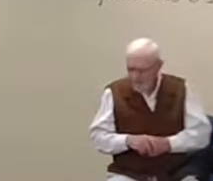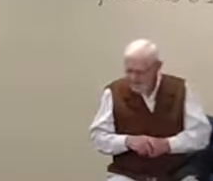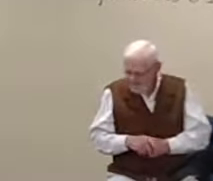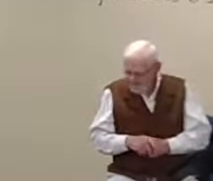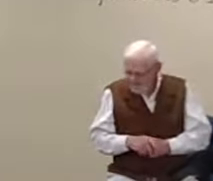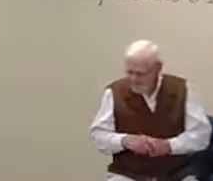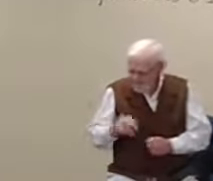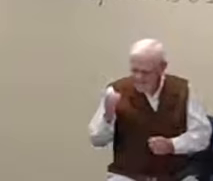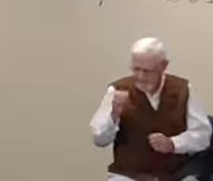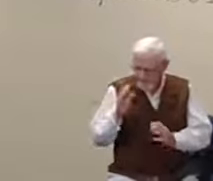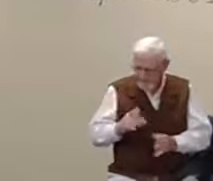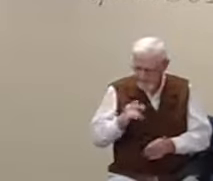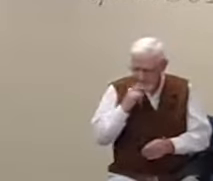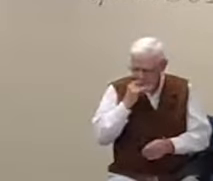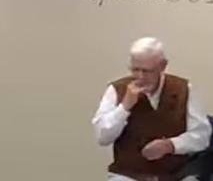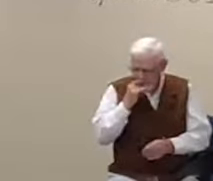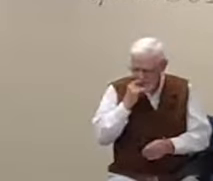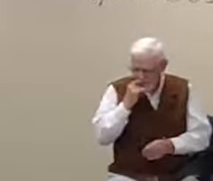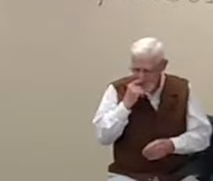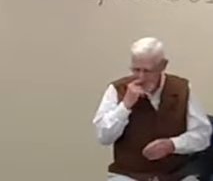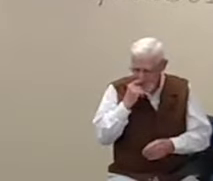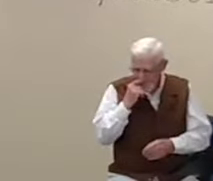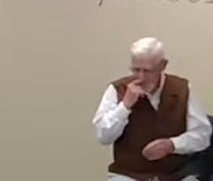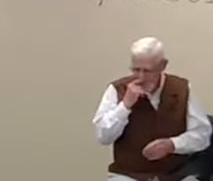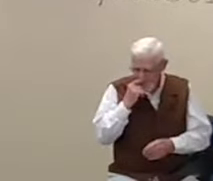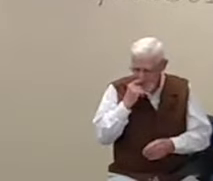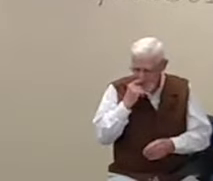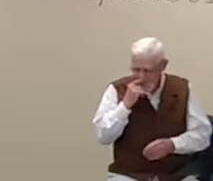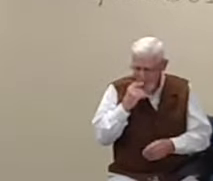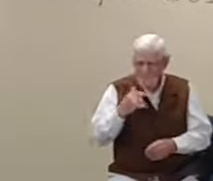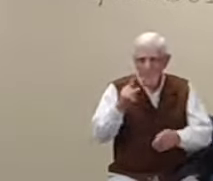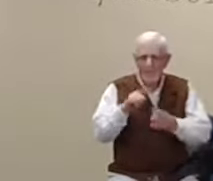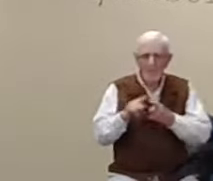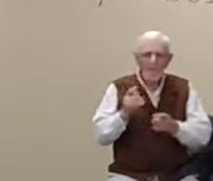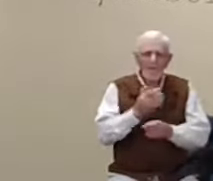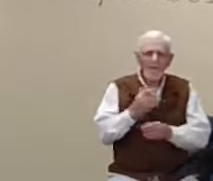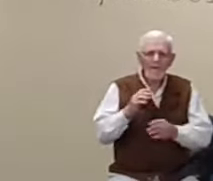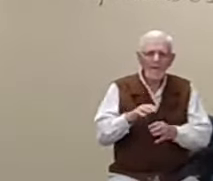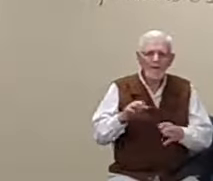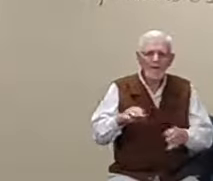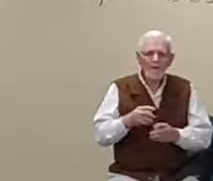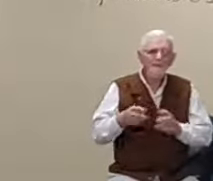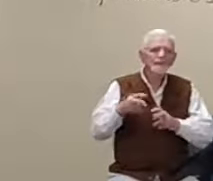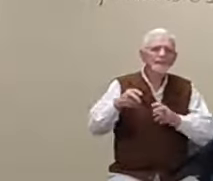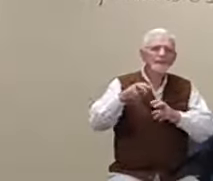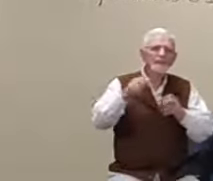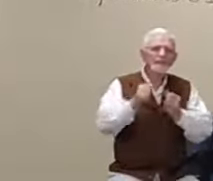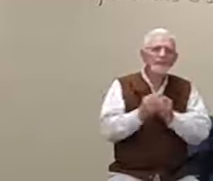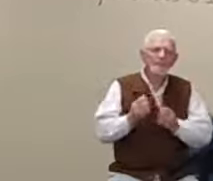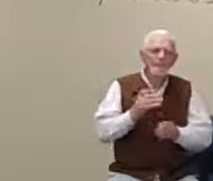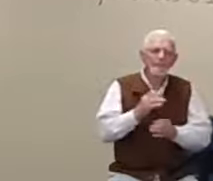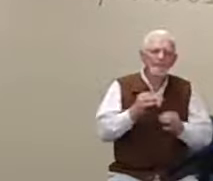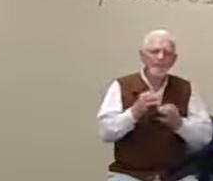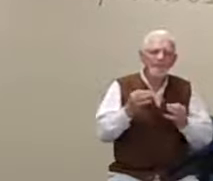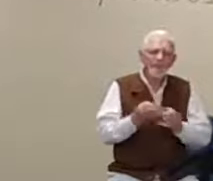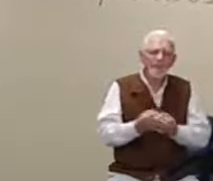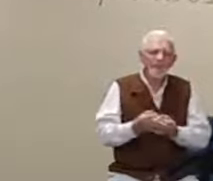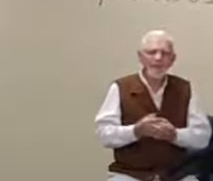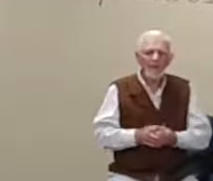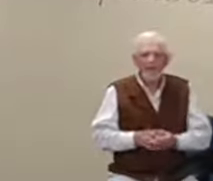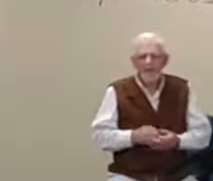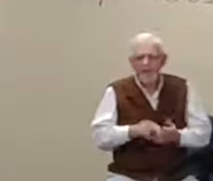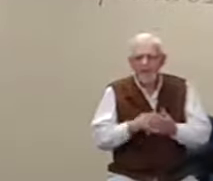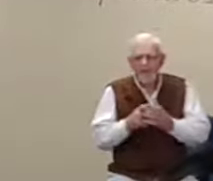He was a preacher's kid, and he went up to our kids, and we're traveling with our family, and I meant to say